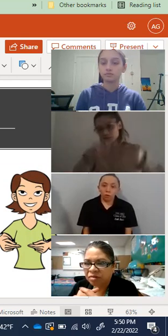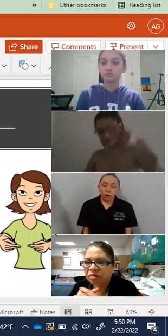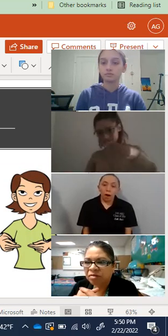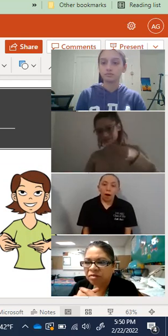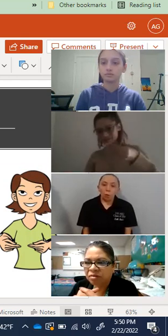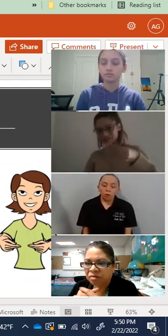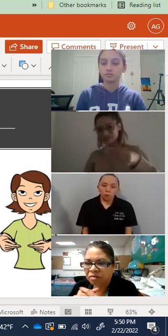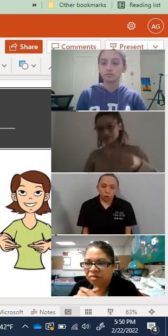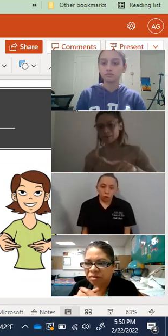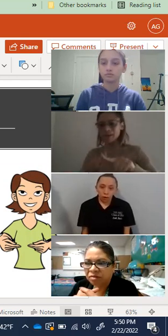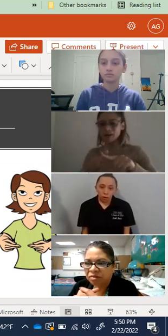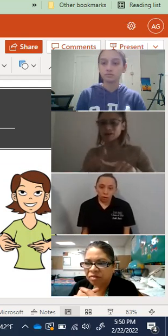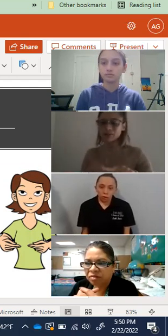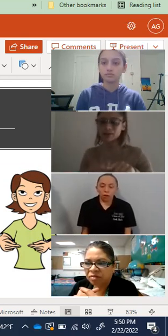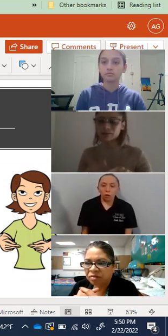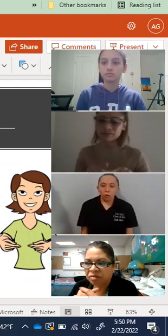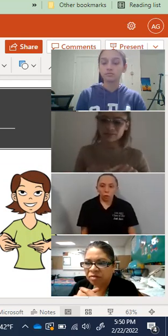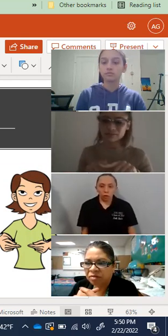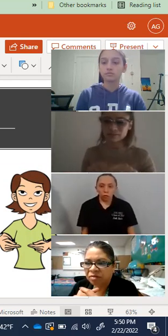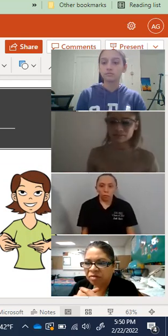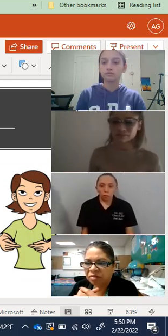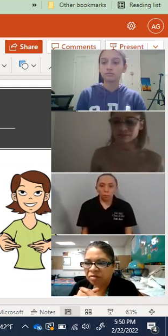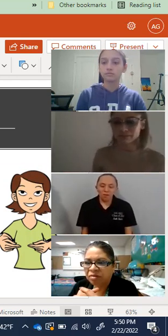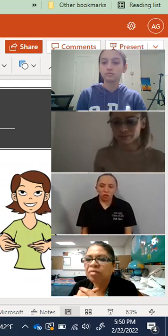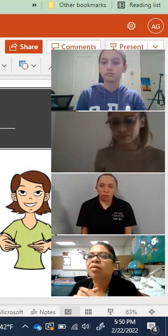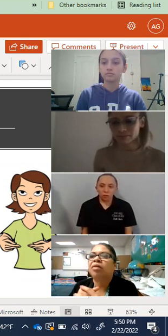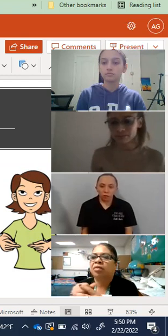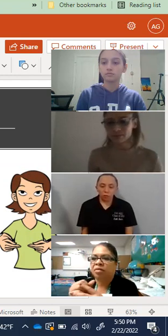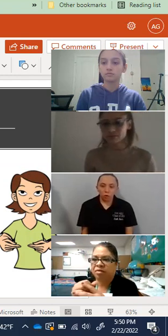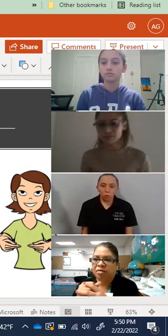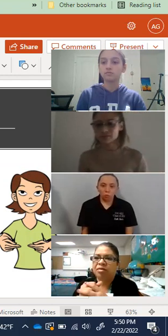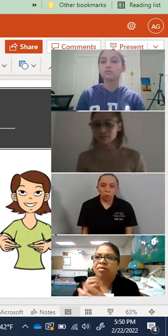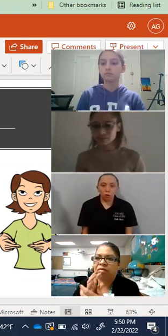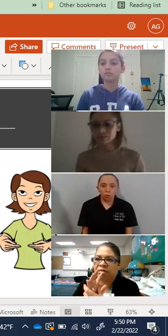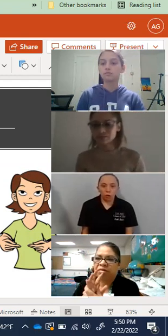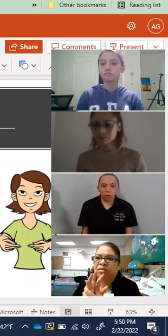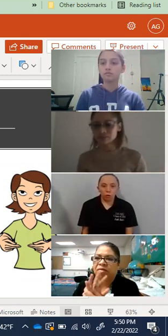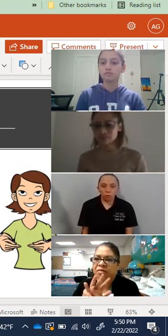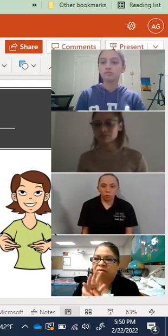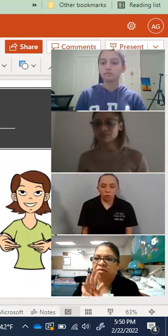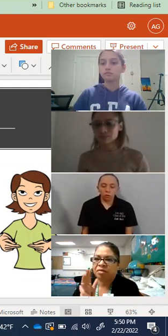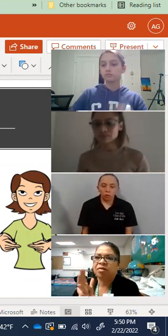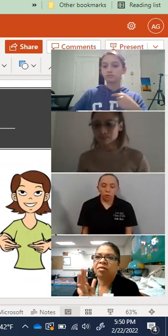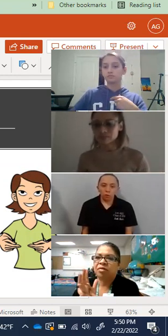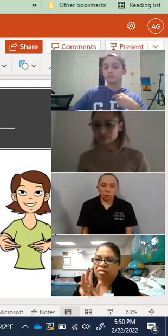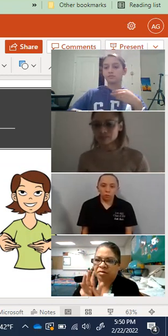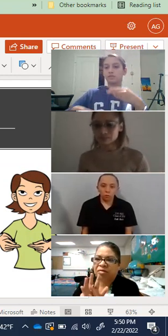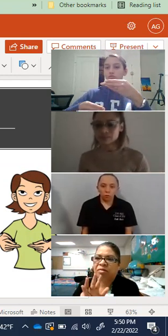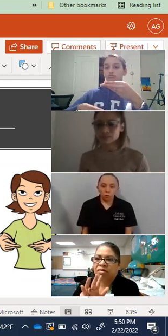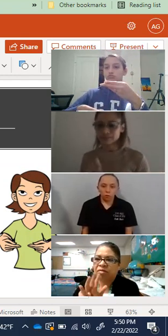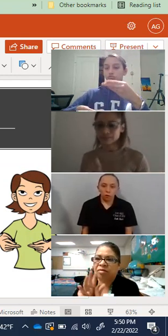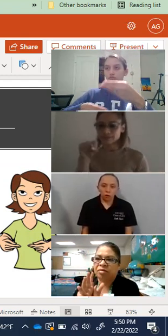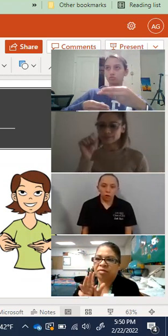say you could like, I want to trade, and then it goes towards you. It just depends on the direction. It